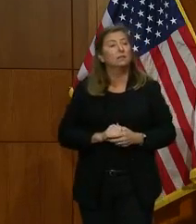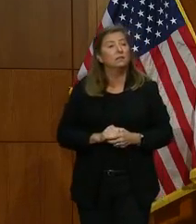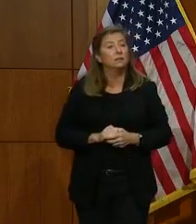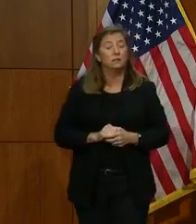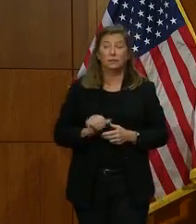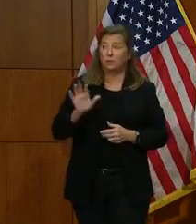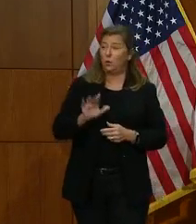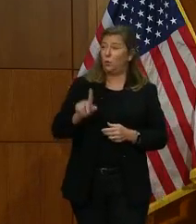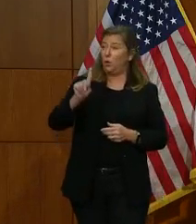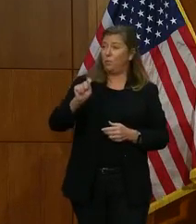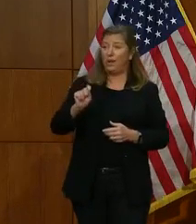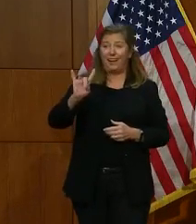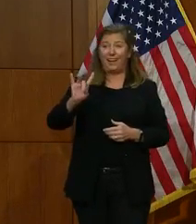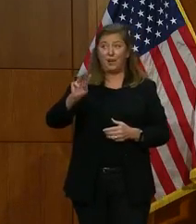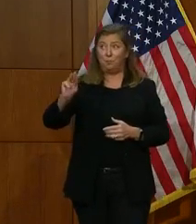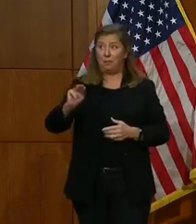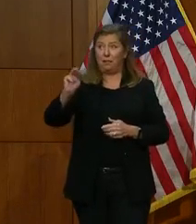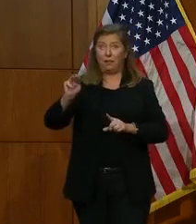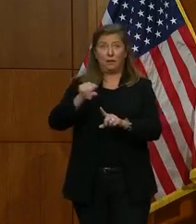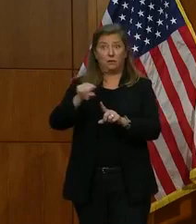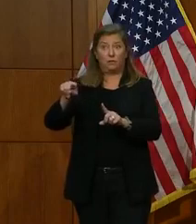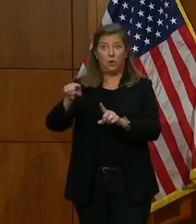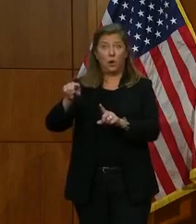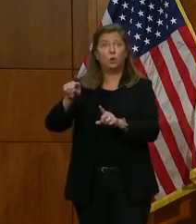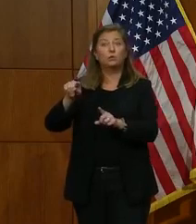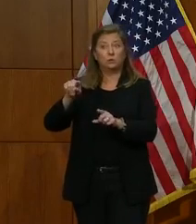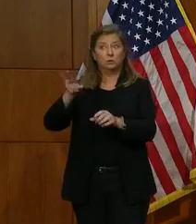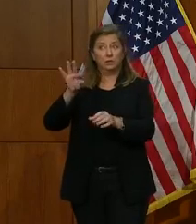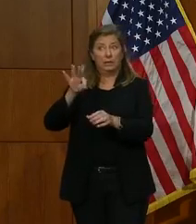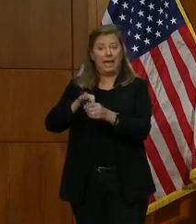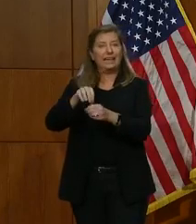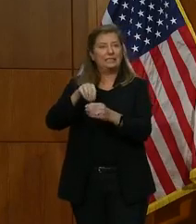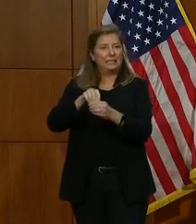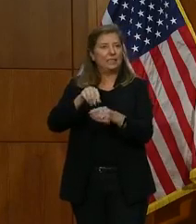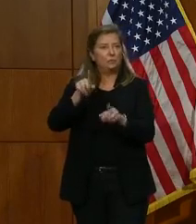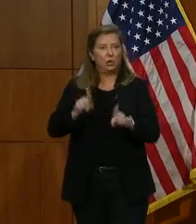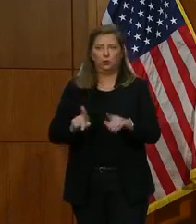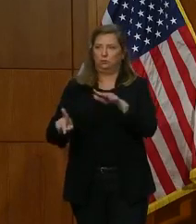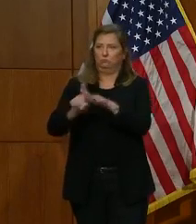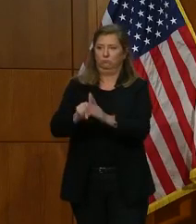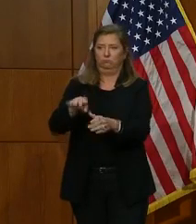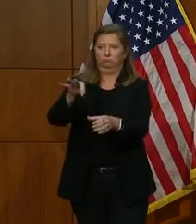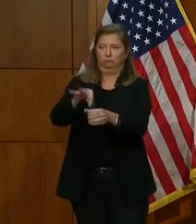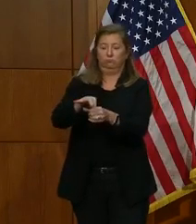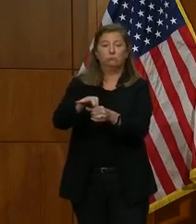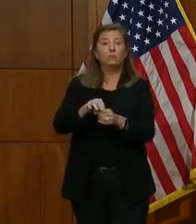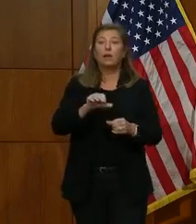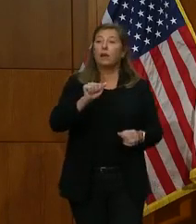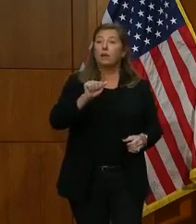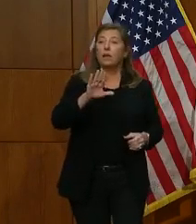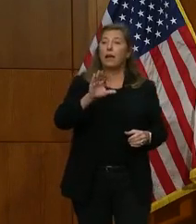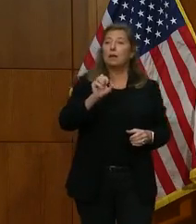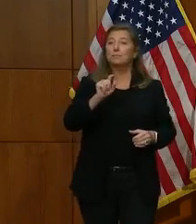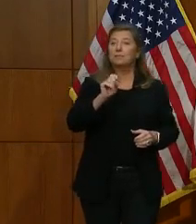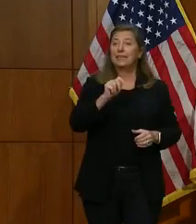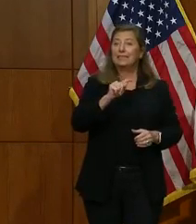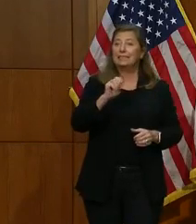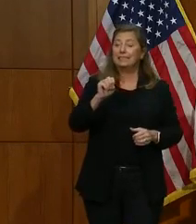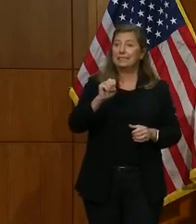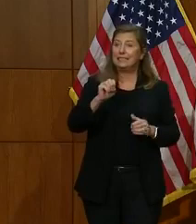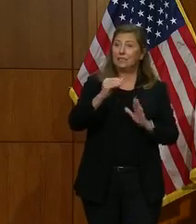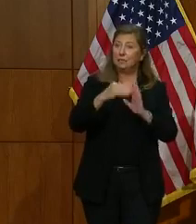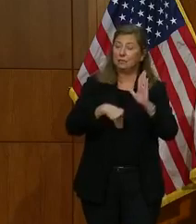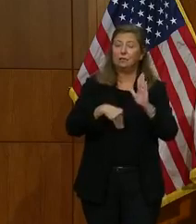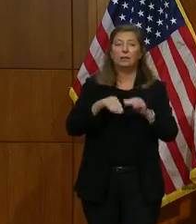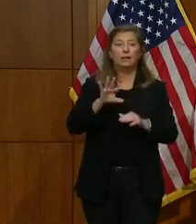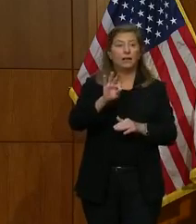Nearly 1.8 million of those were cast in person. Absentee ballots,